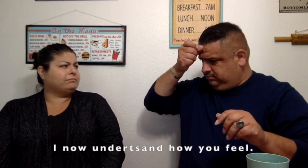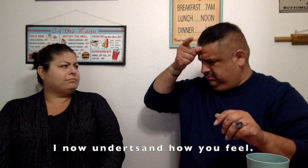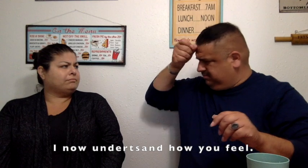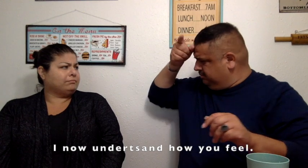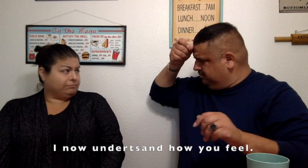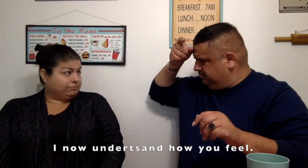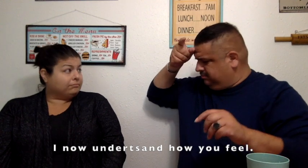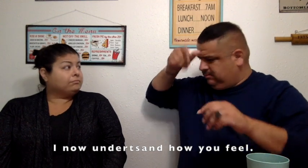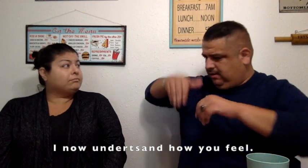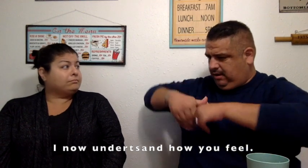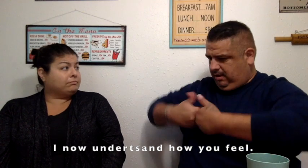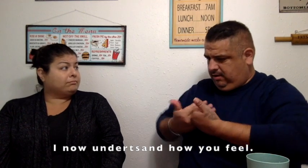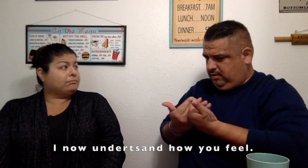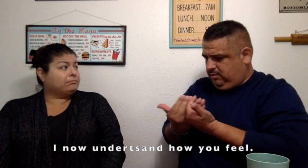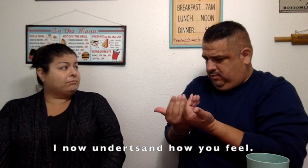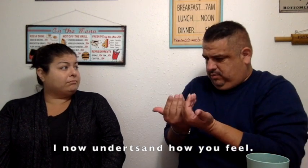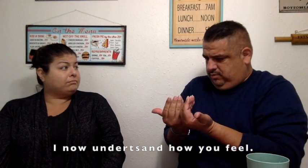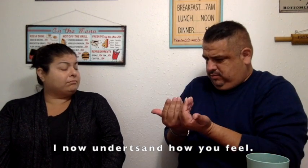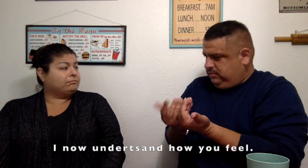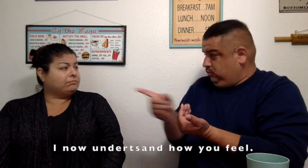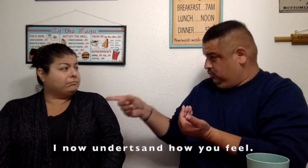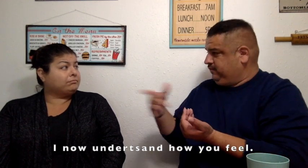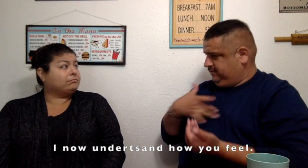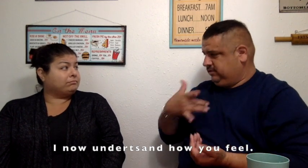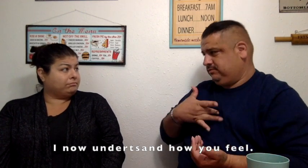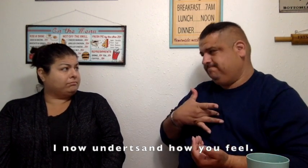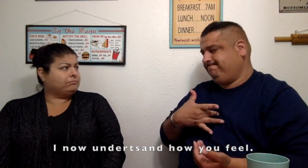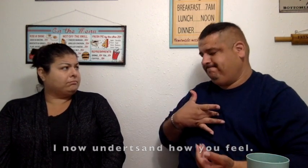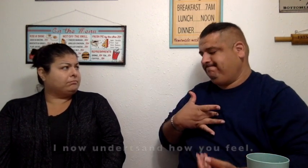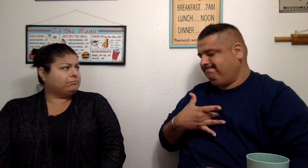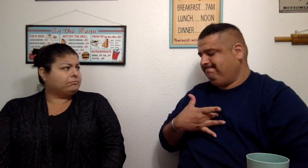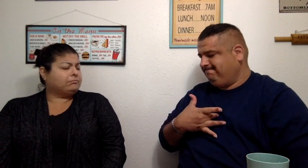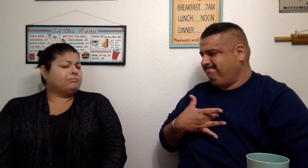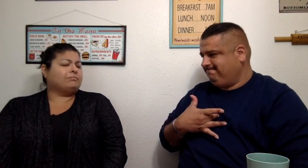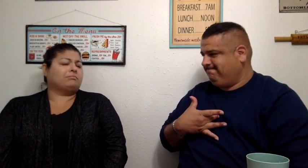I now understand how you feel.